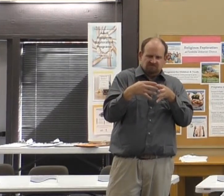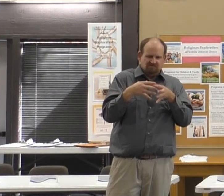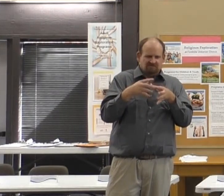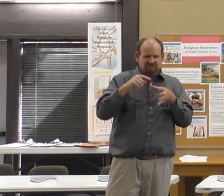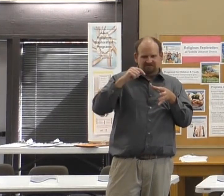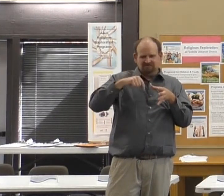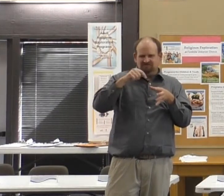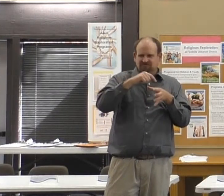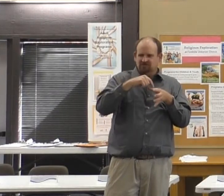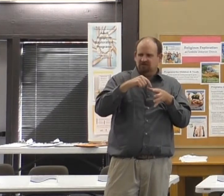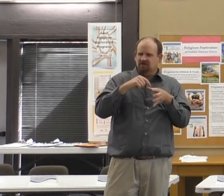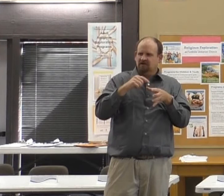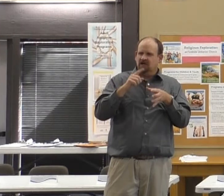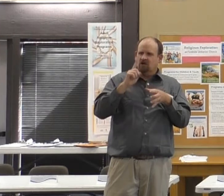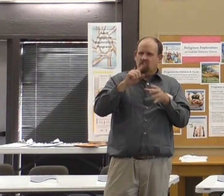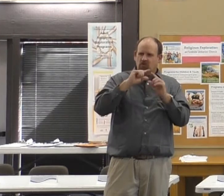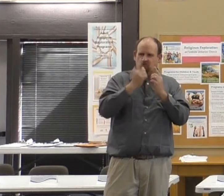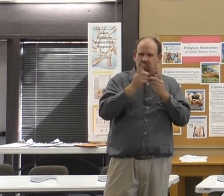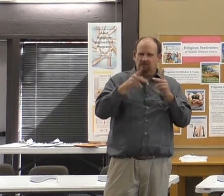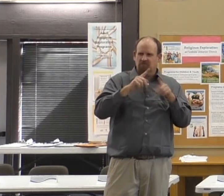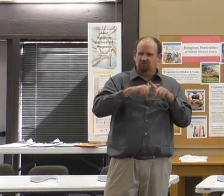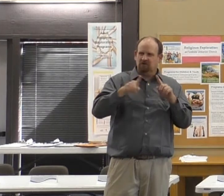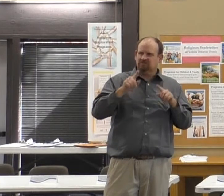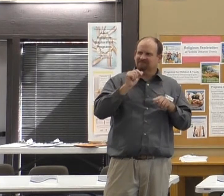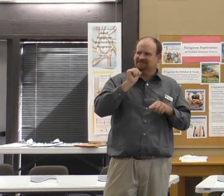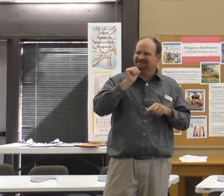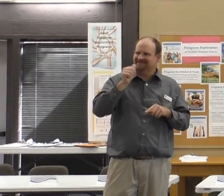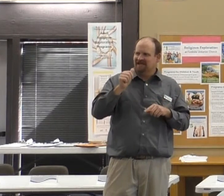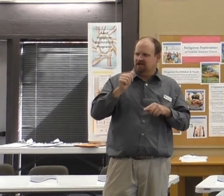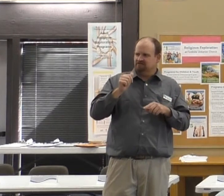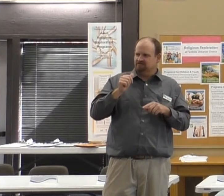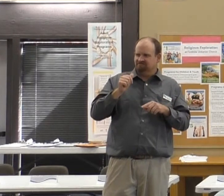That is a collective of deaf people.